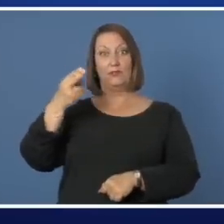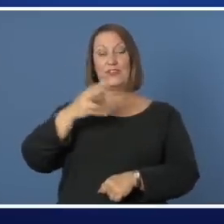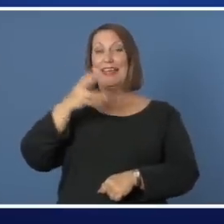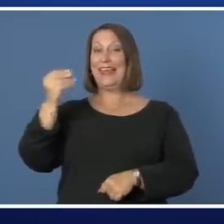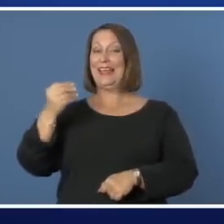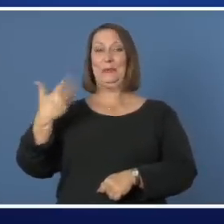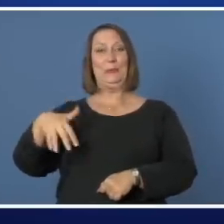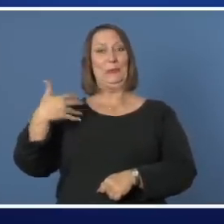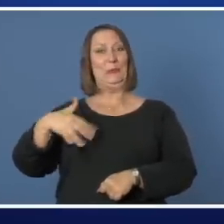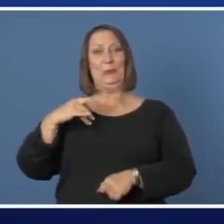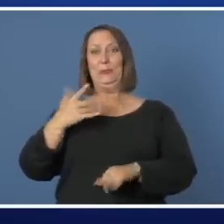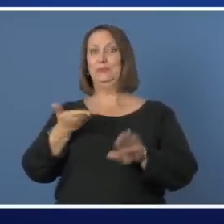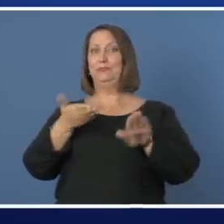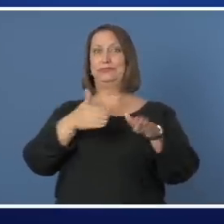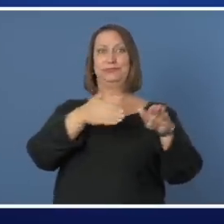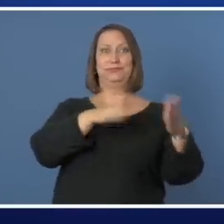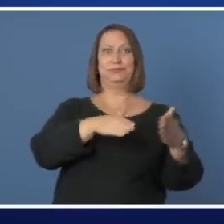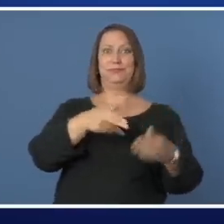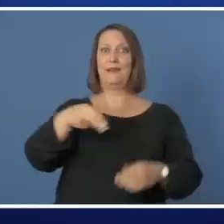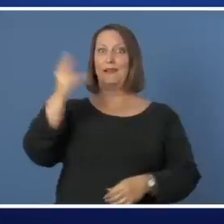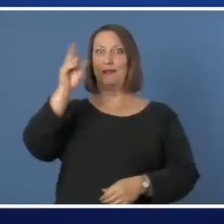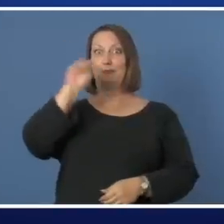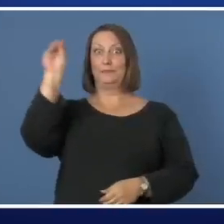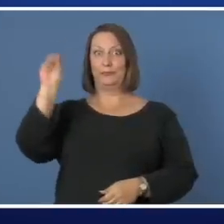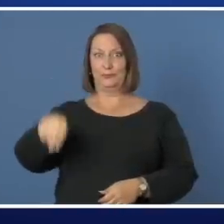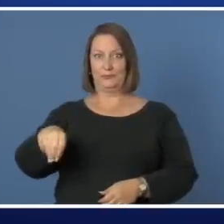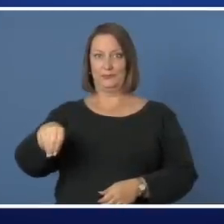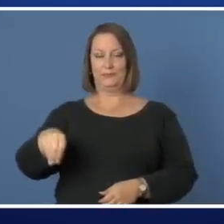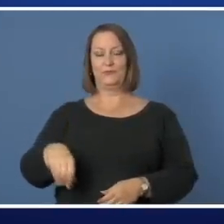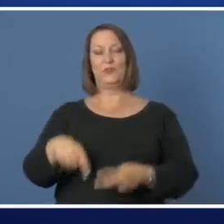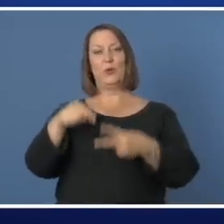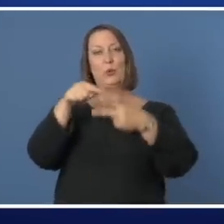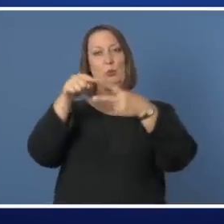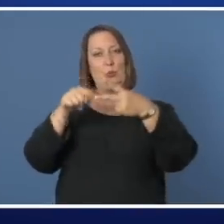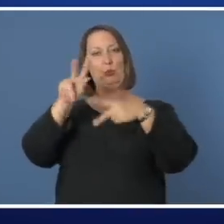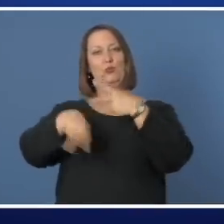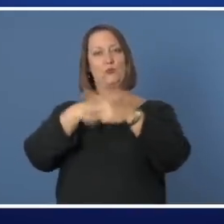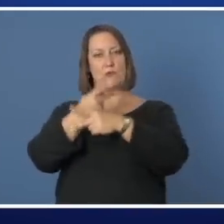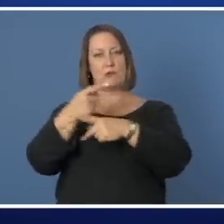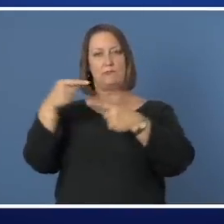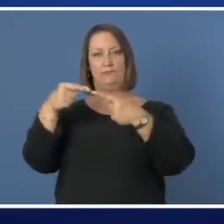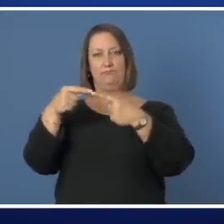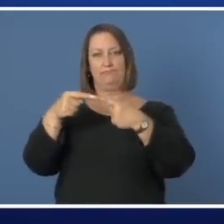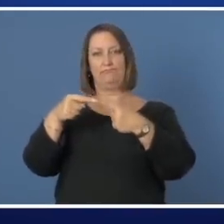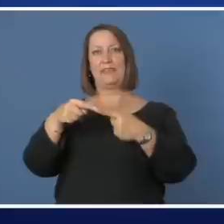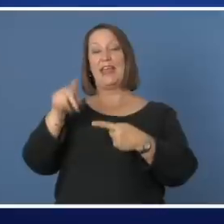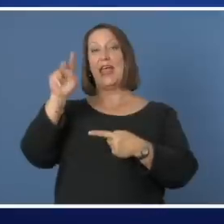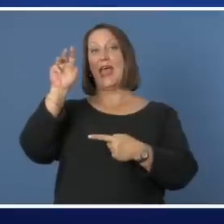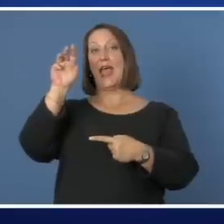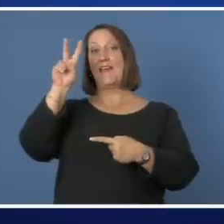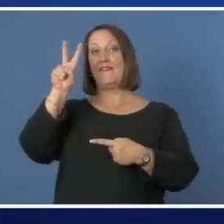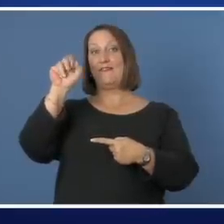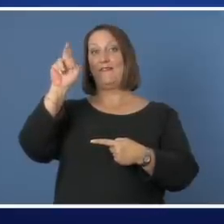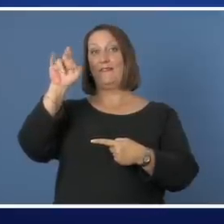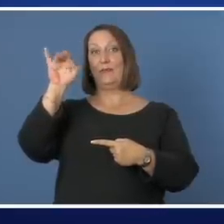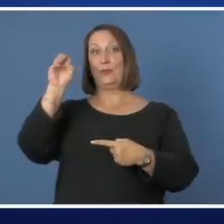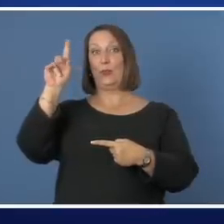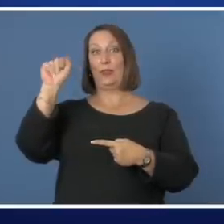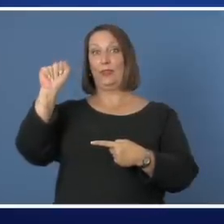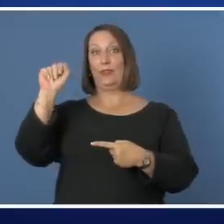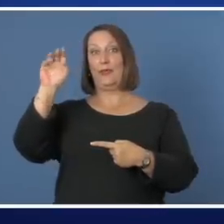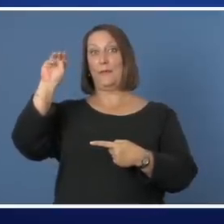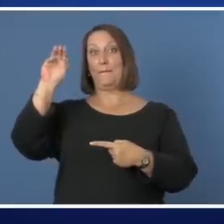there are two forms of smallpox variola